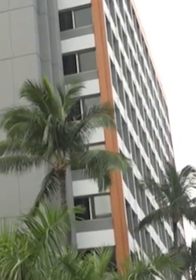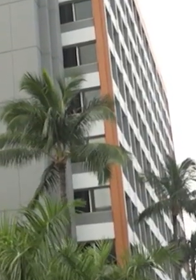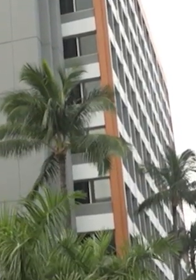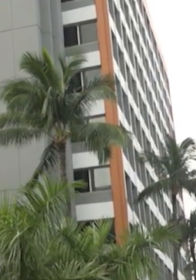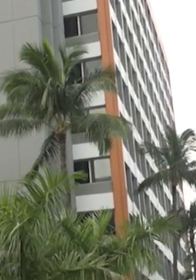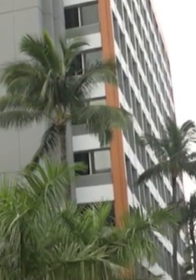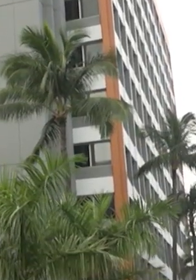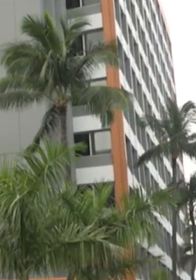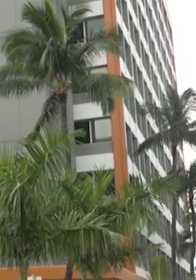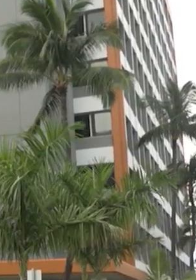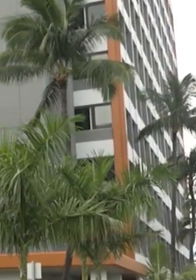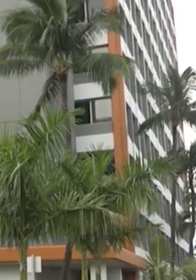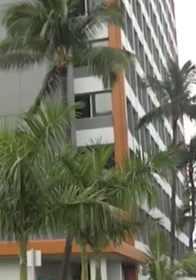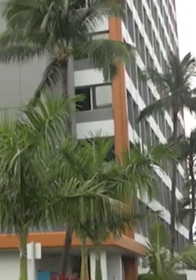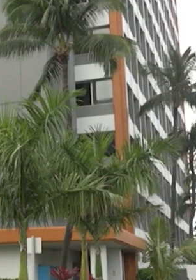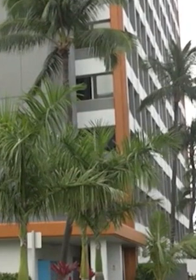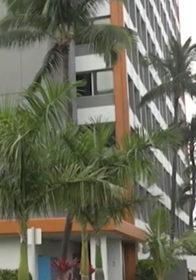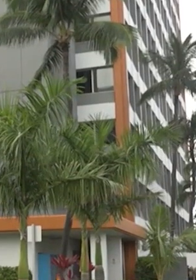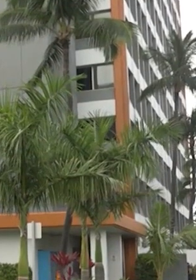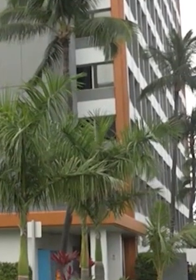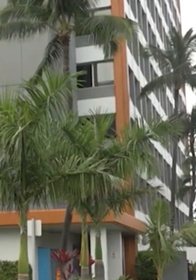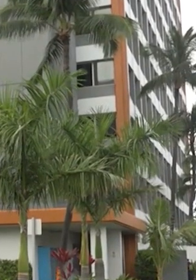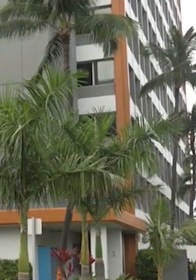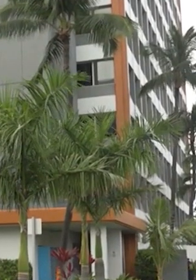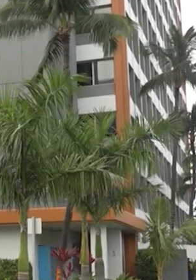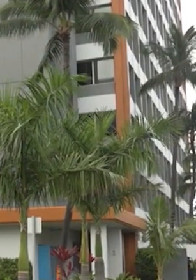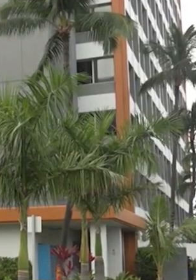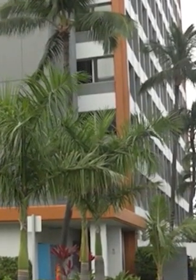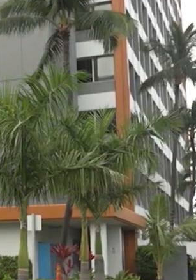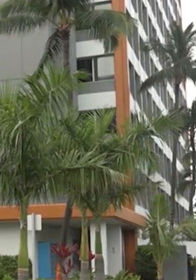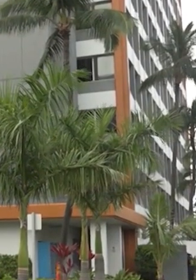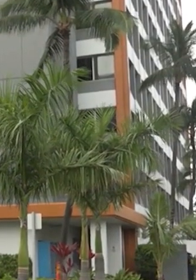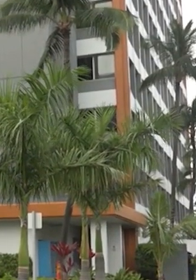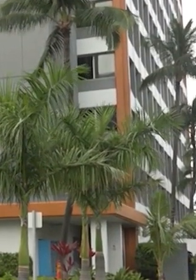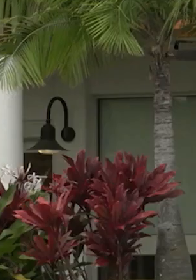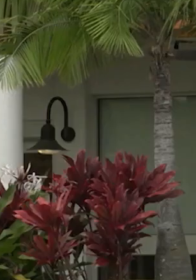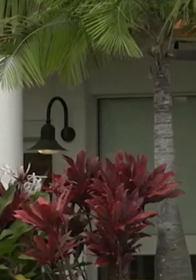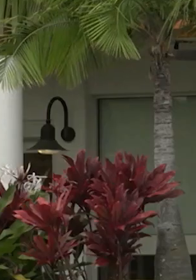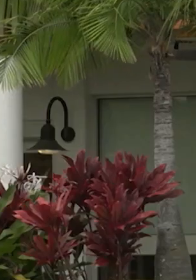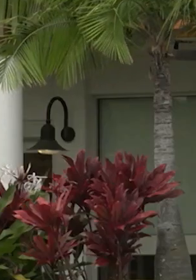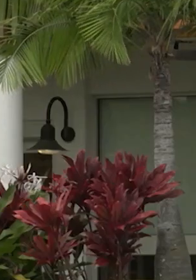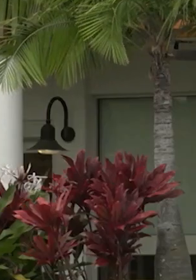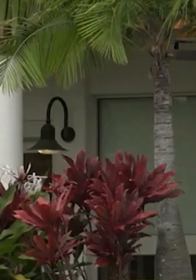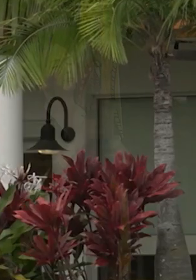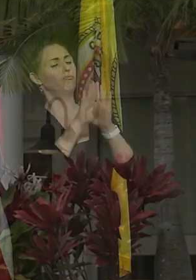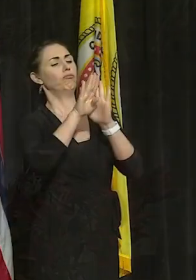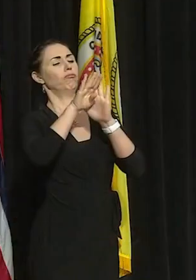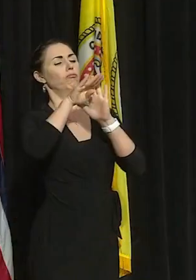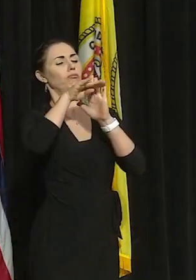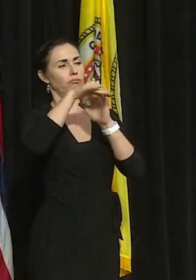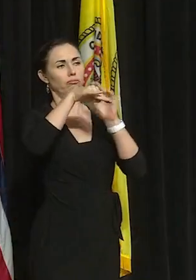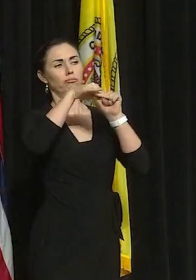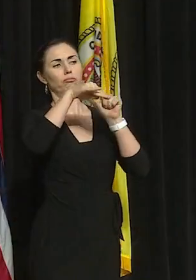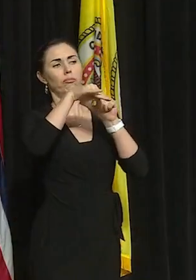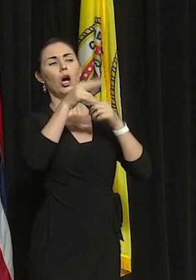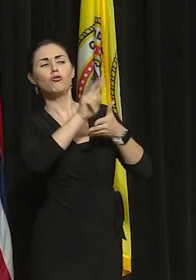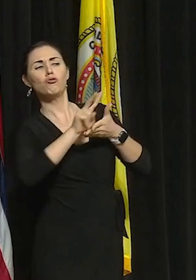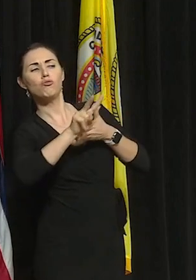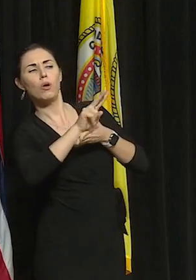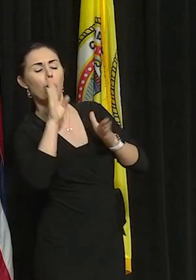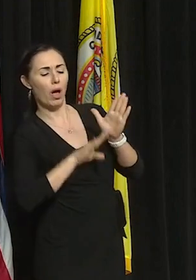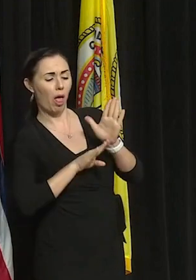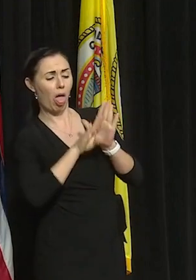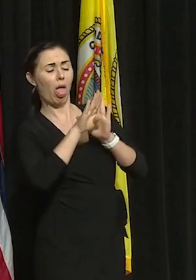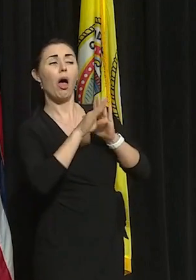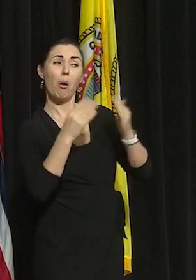health officials believe this latest wave of hospitalizations could peak in the next 2 weeks. And that peak may